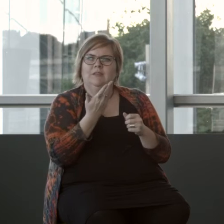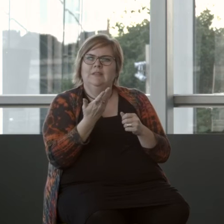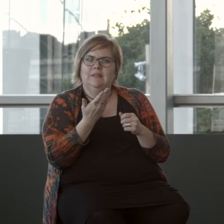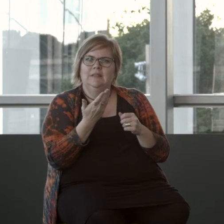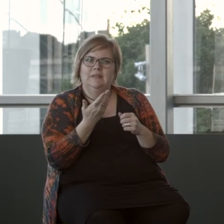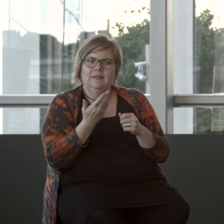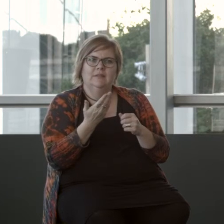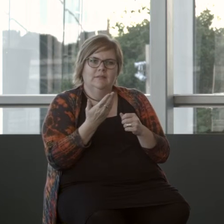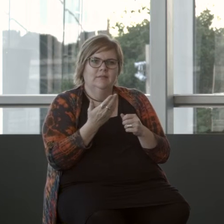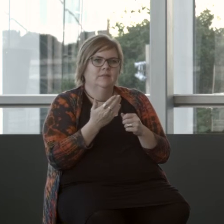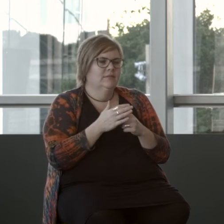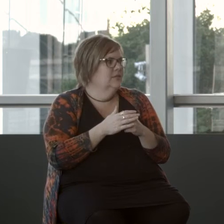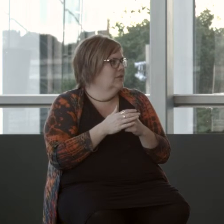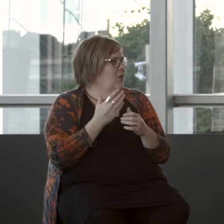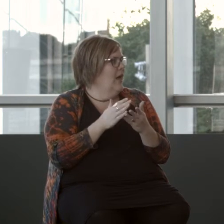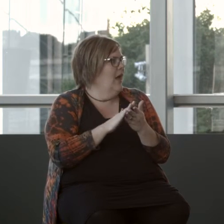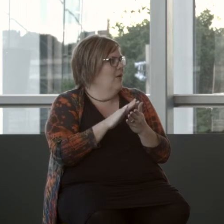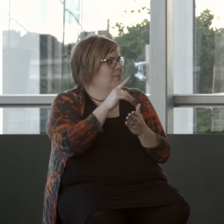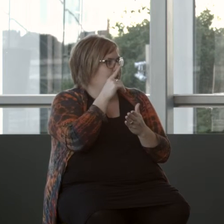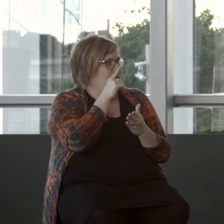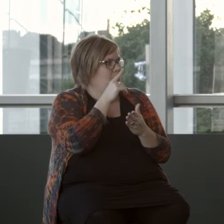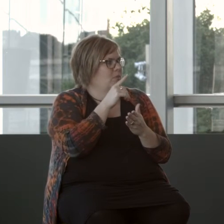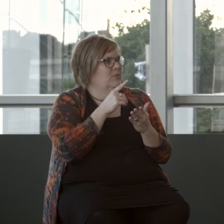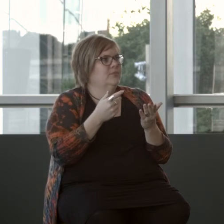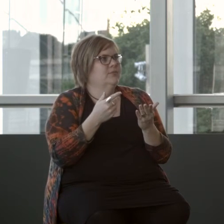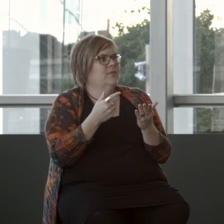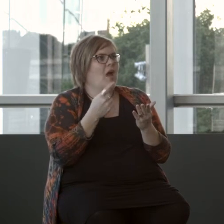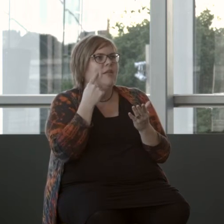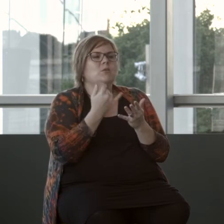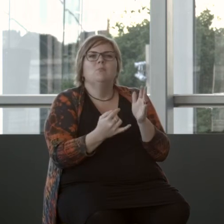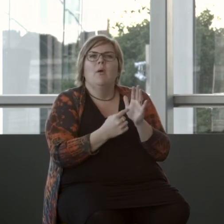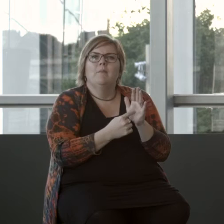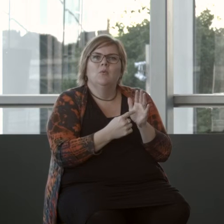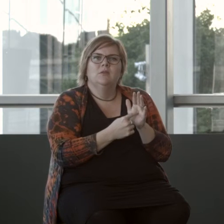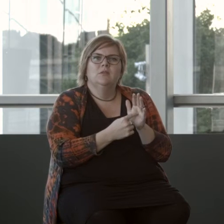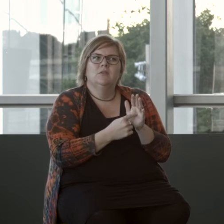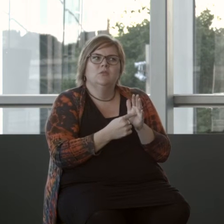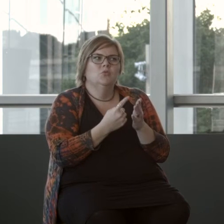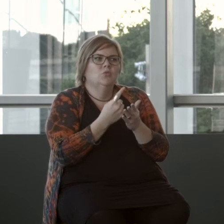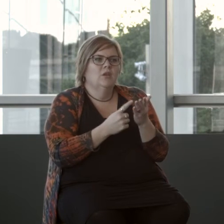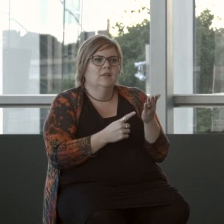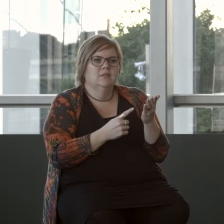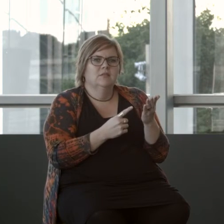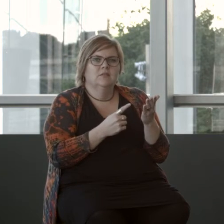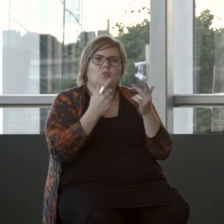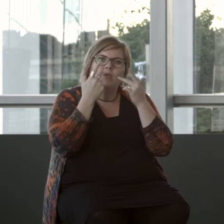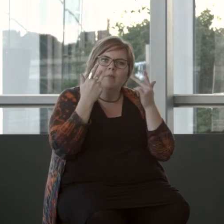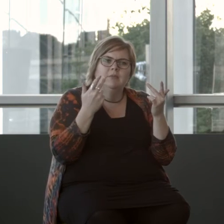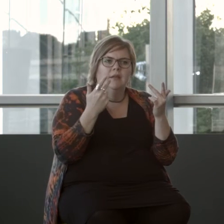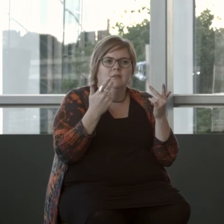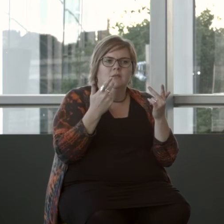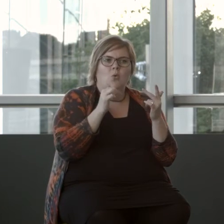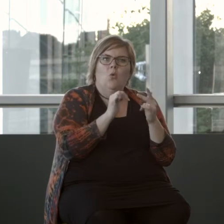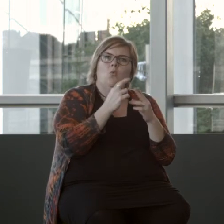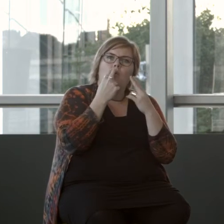that perhaps people wouldn't give the time to. I think it was more important to actually just represent her normal life